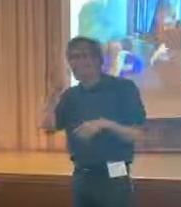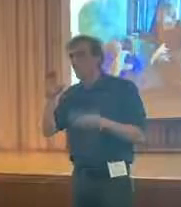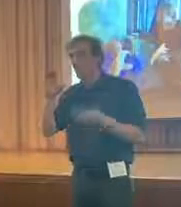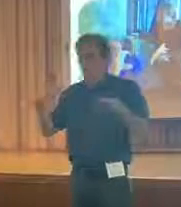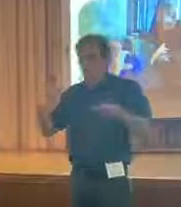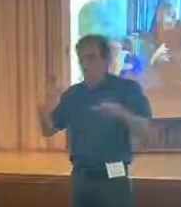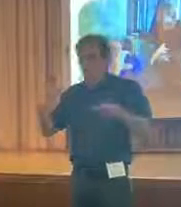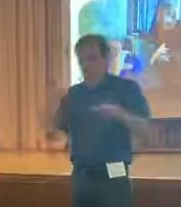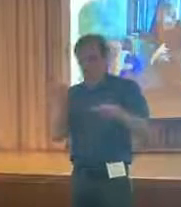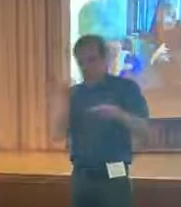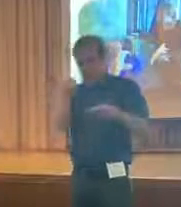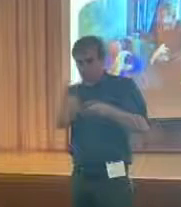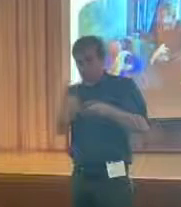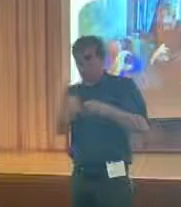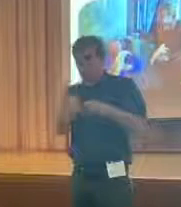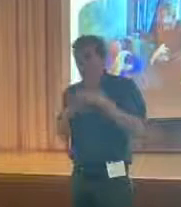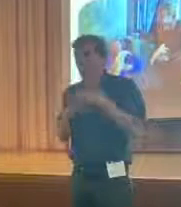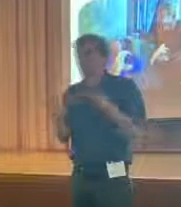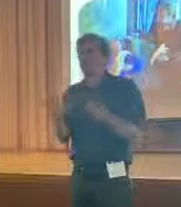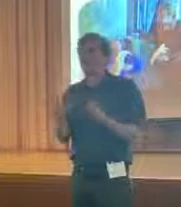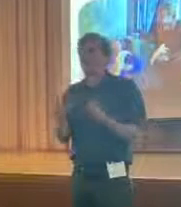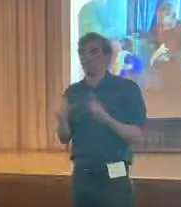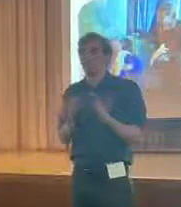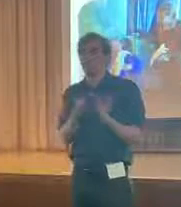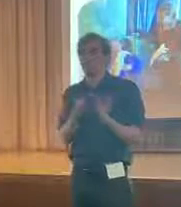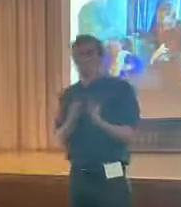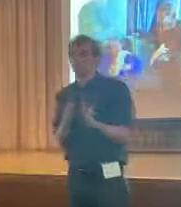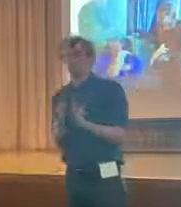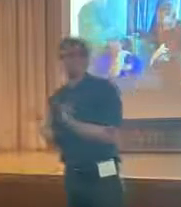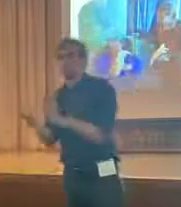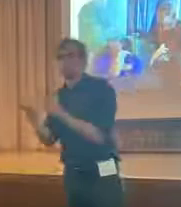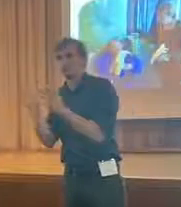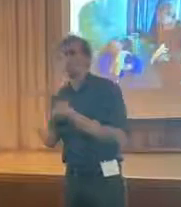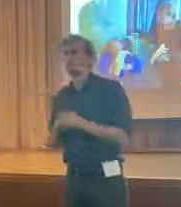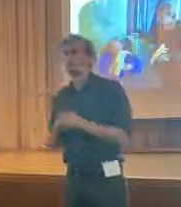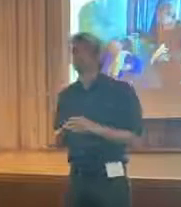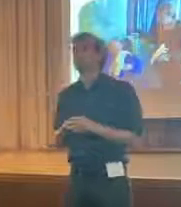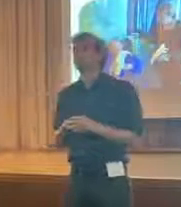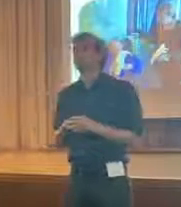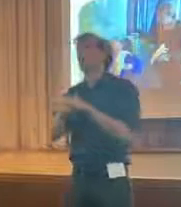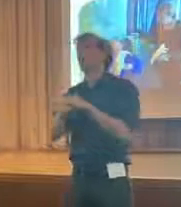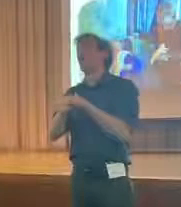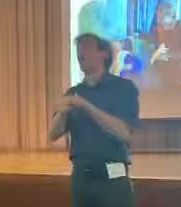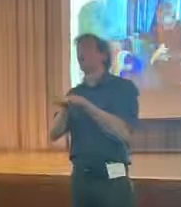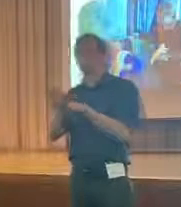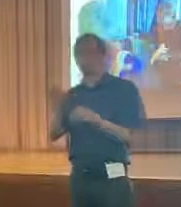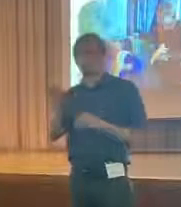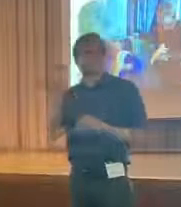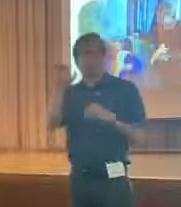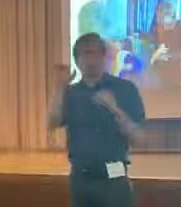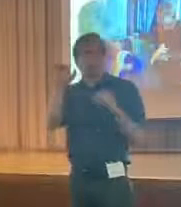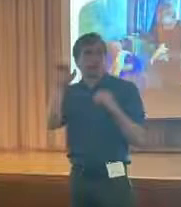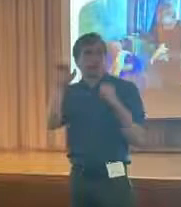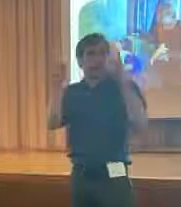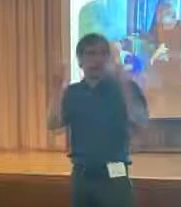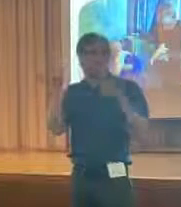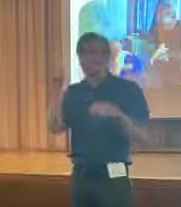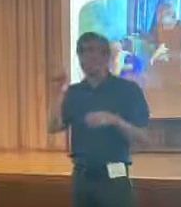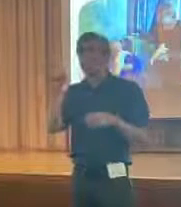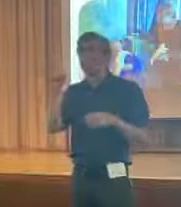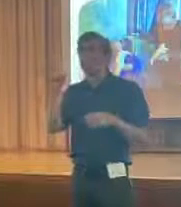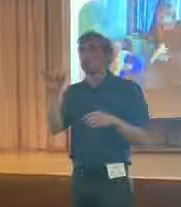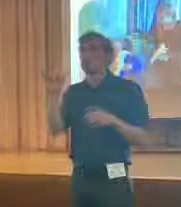And accessibility, like education, is an opportunity. It has a real power to be able to improve